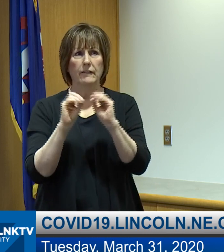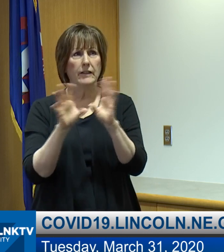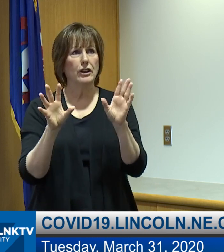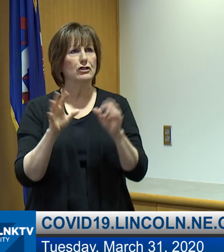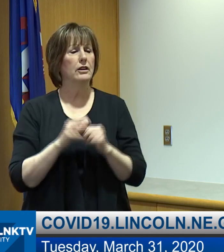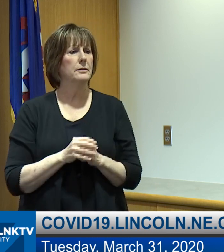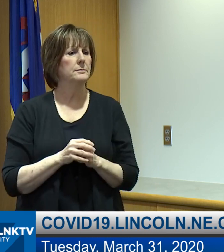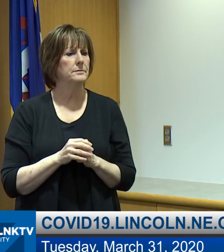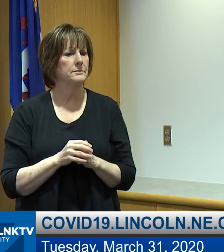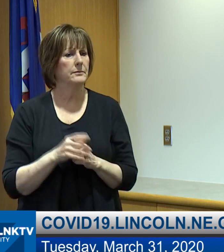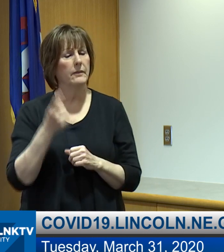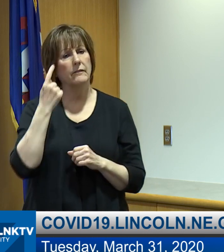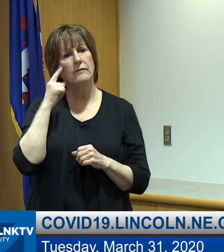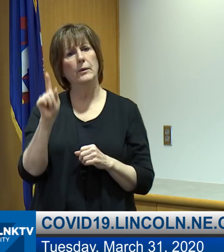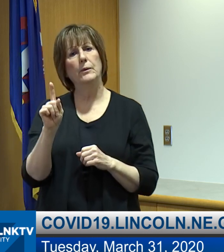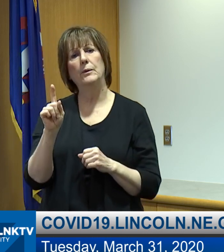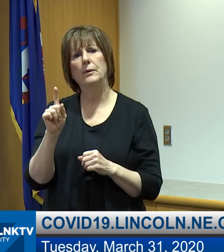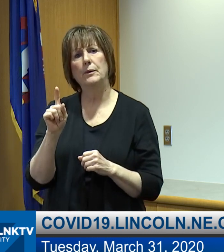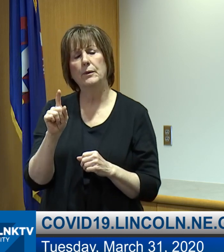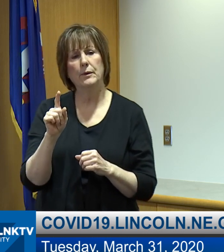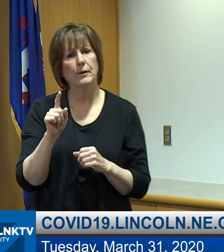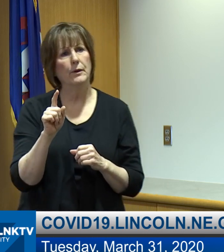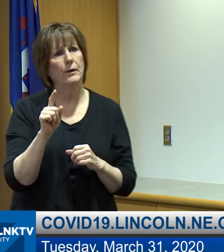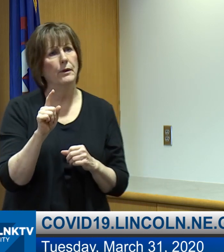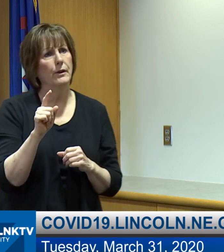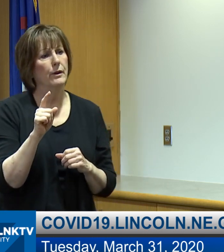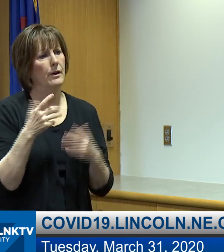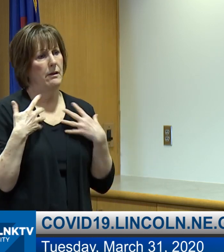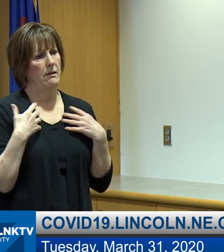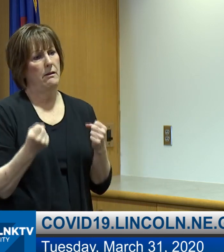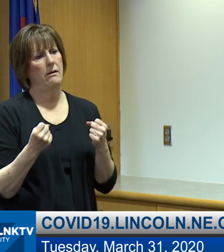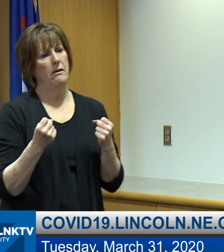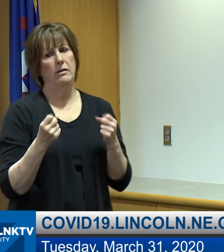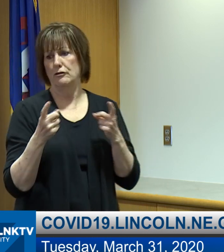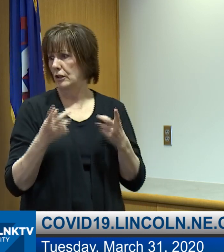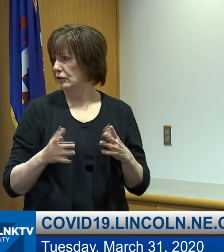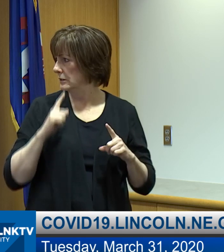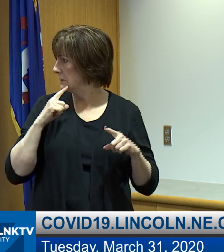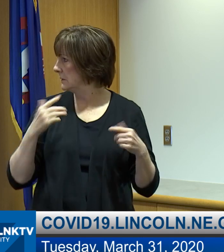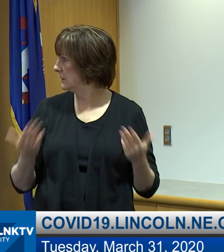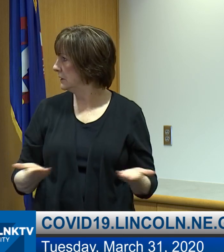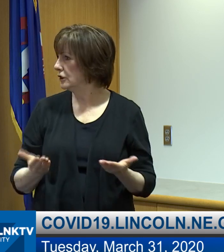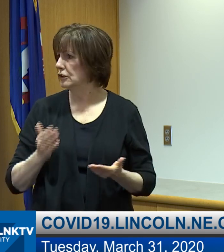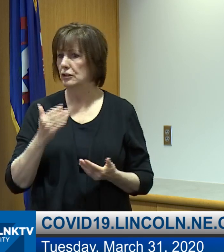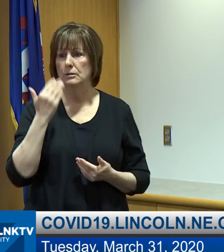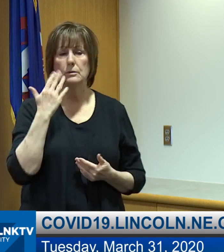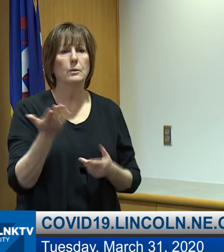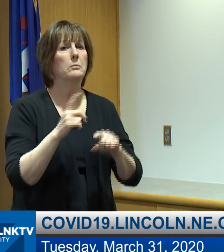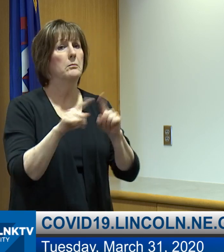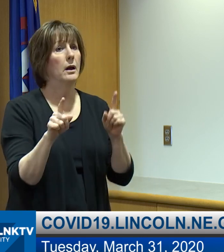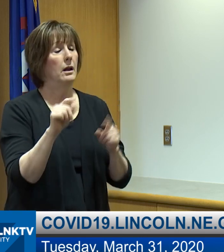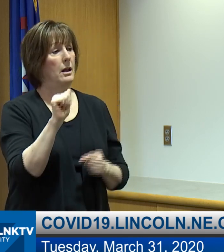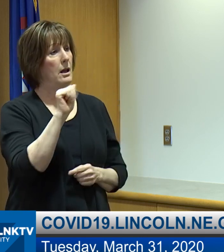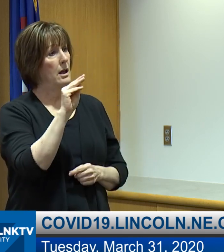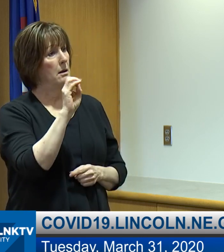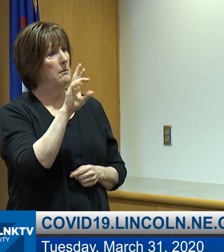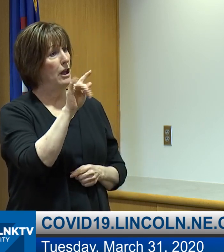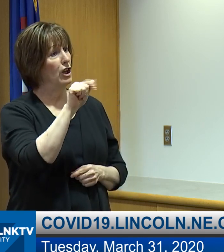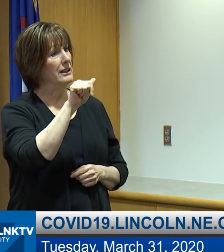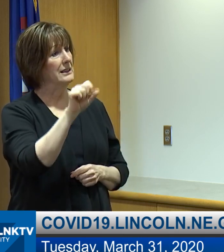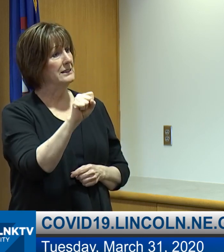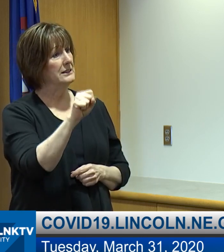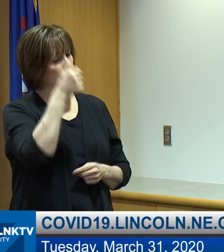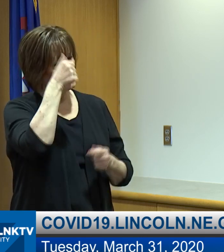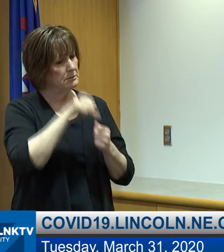clarification for, I don't know if the health director's there, but did the emeritus case that